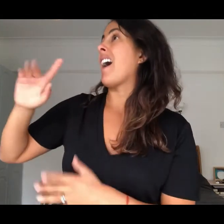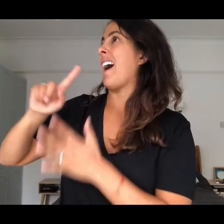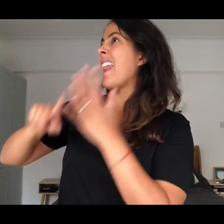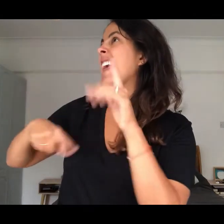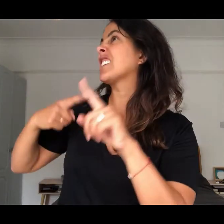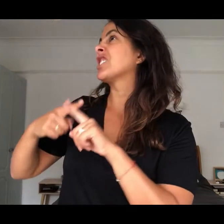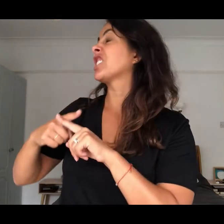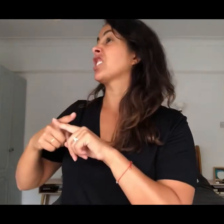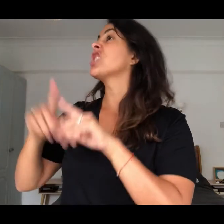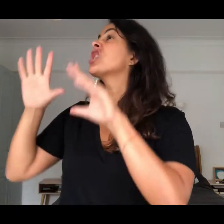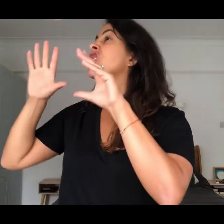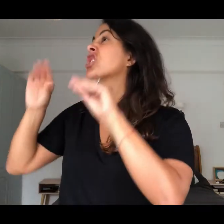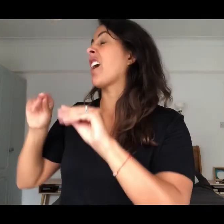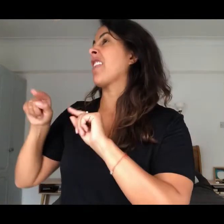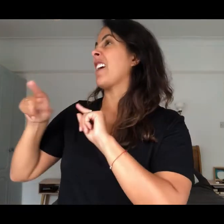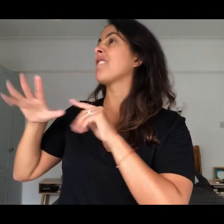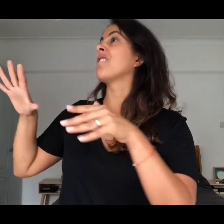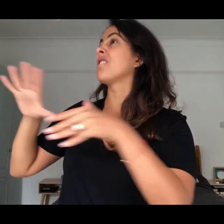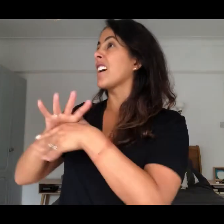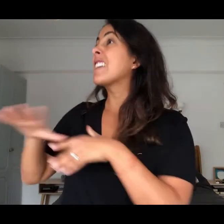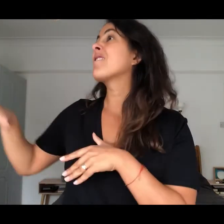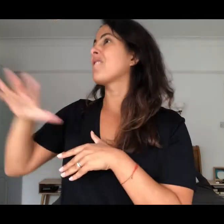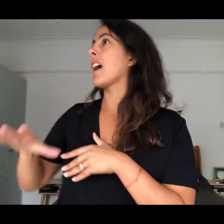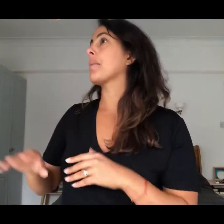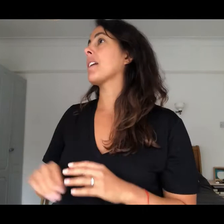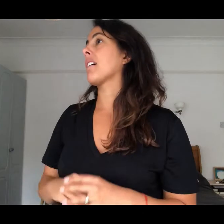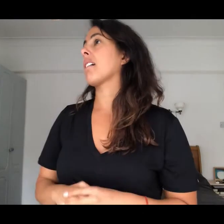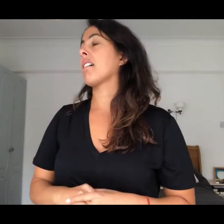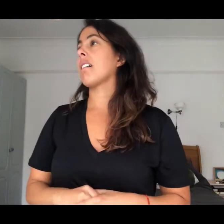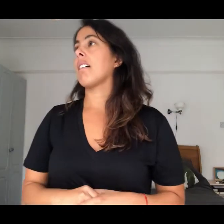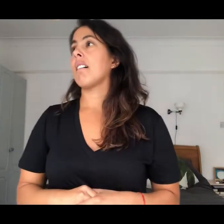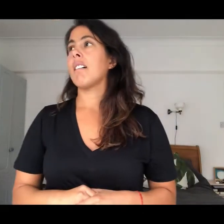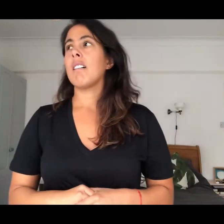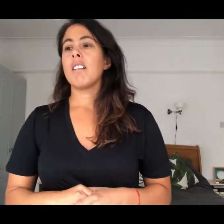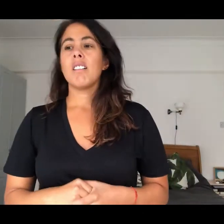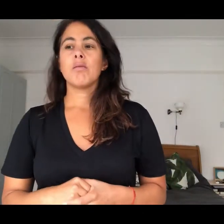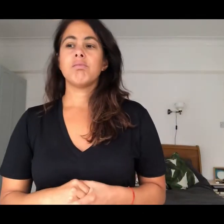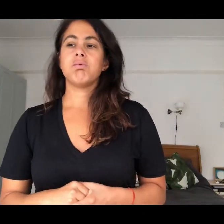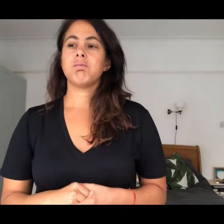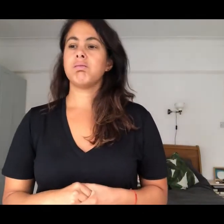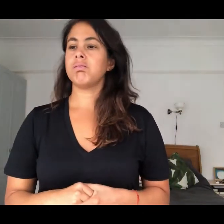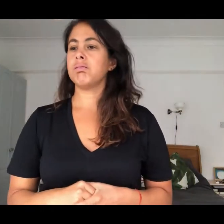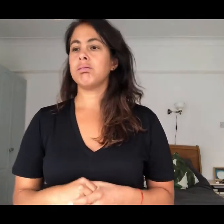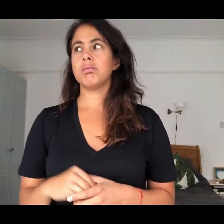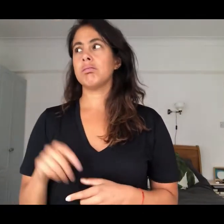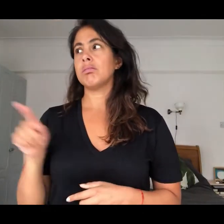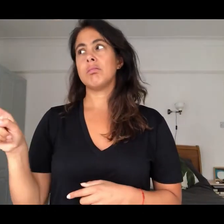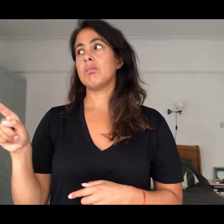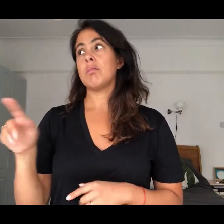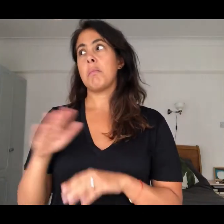I feel like opening the windows and shouting, Alexa, shut that fucking family up.